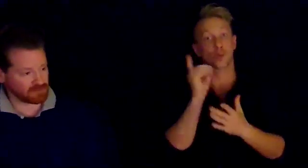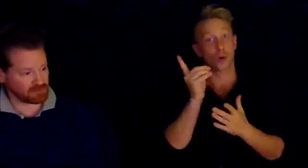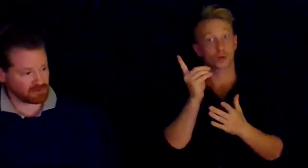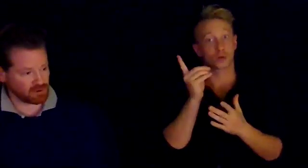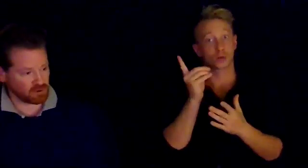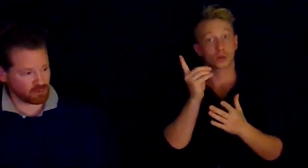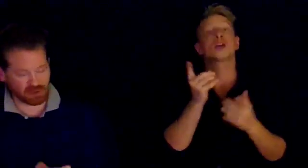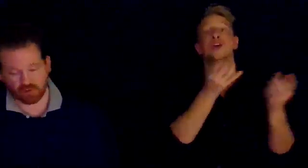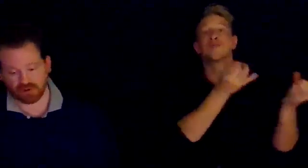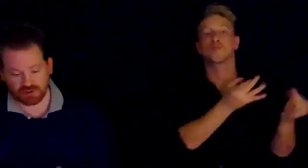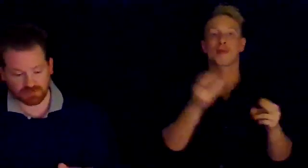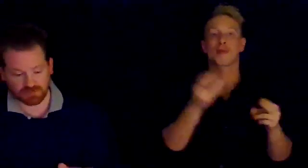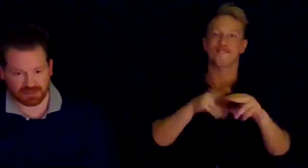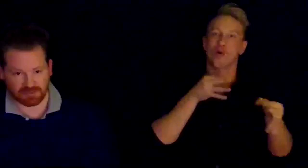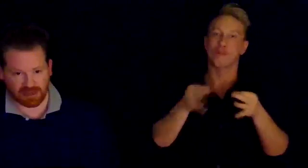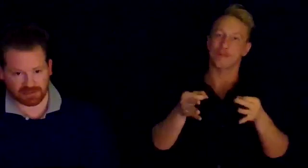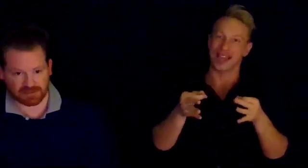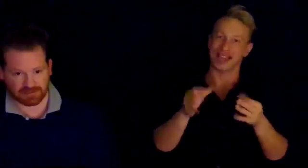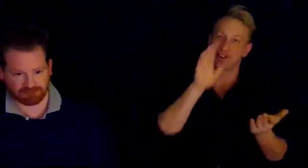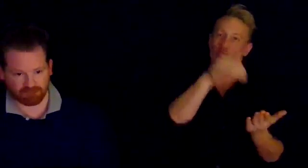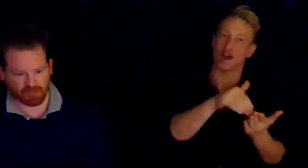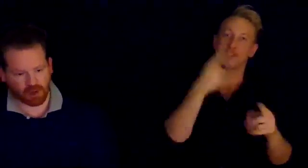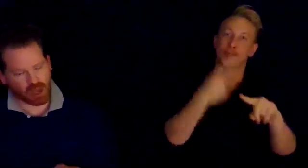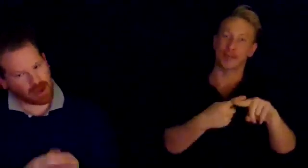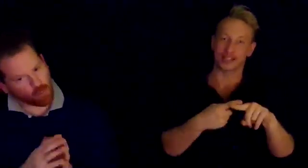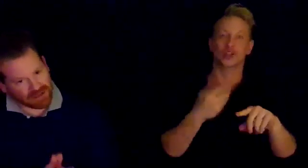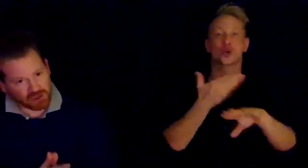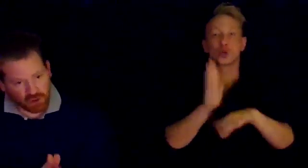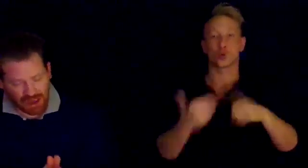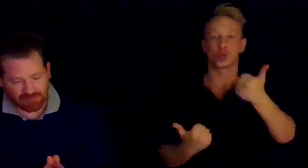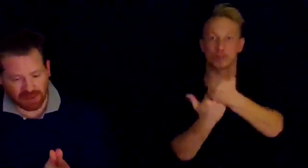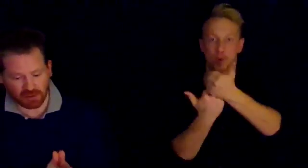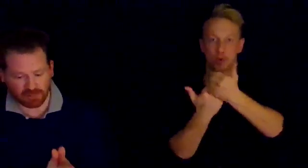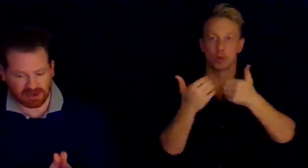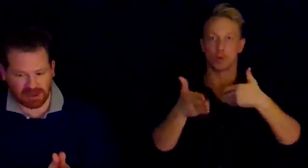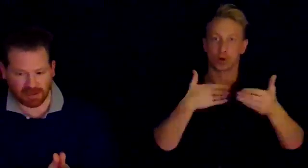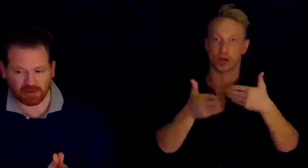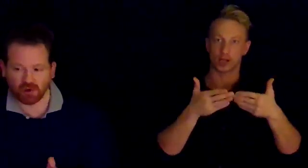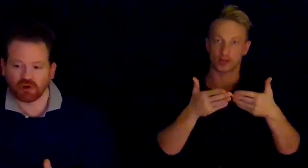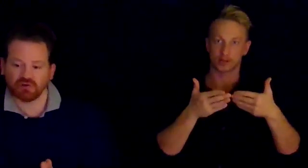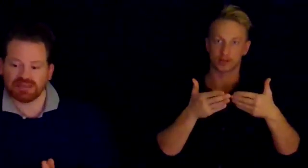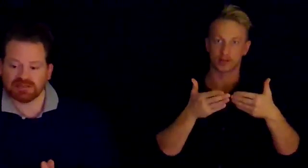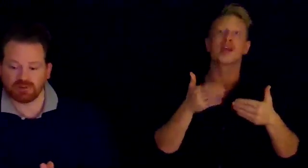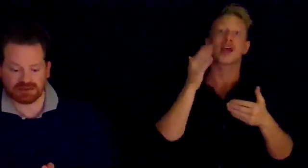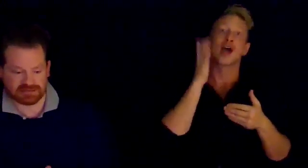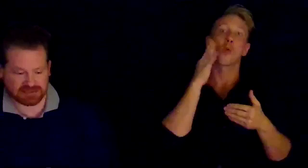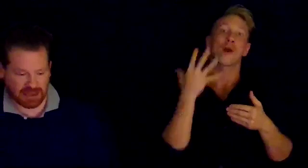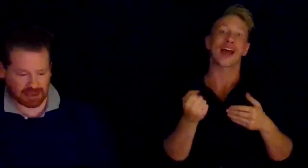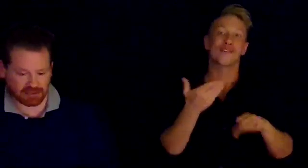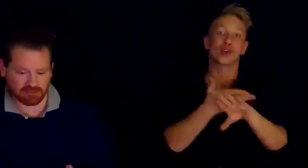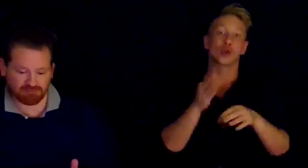arrive with your new supports in place. And once you have that new plan, you need